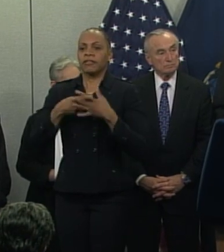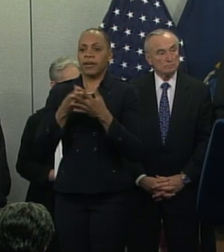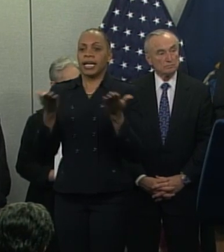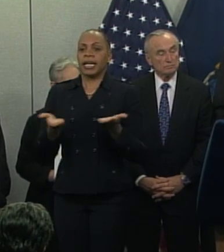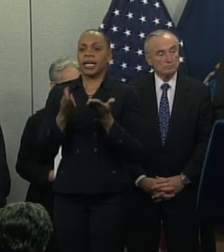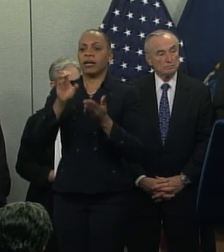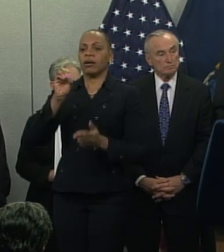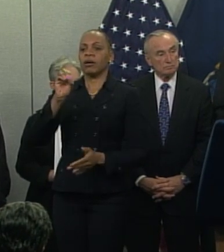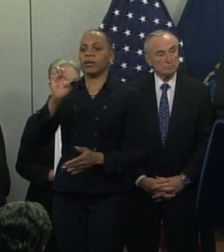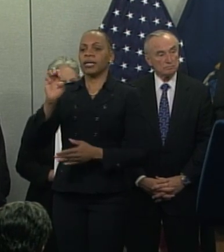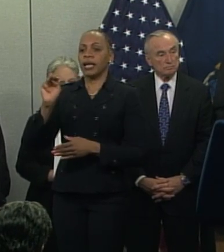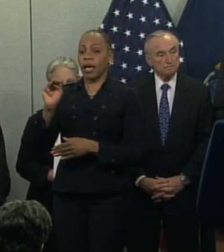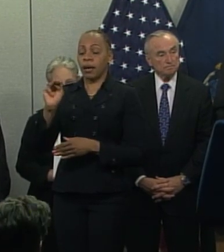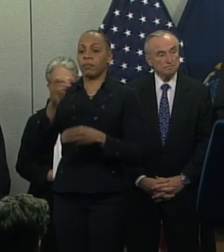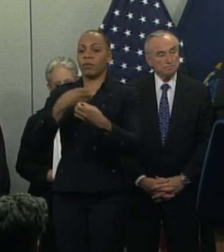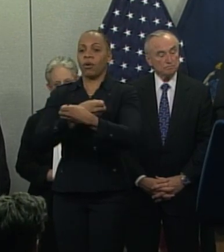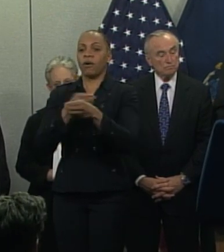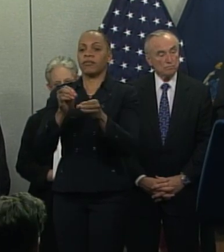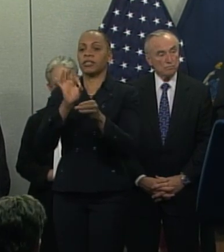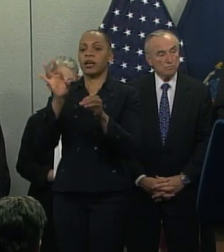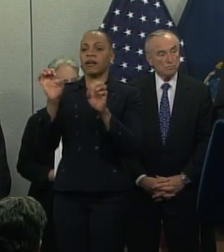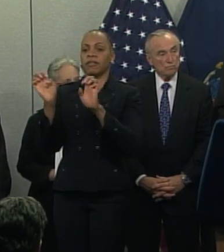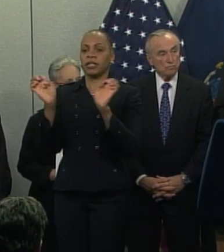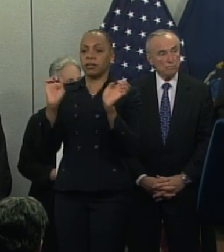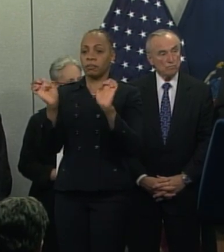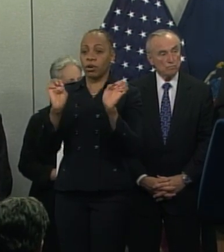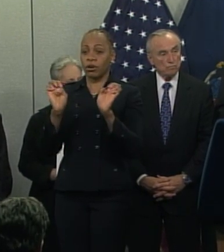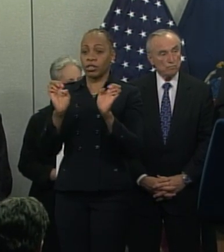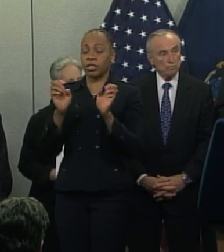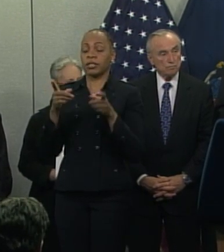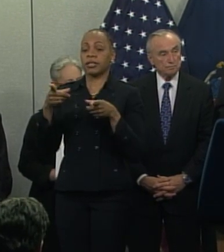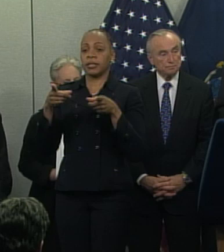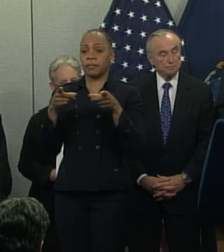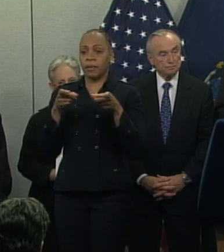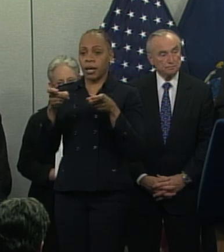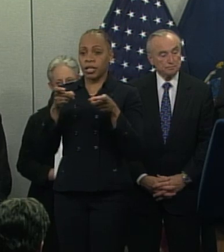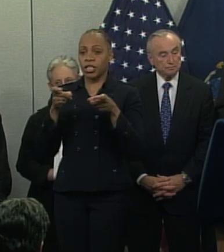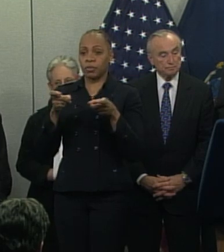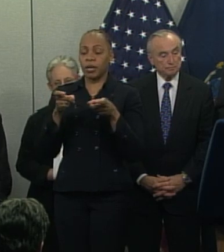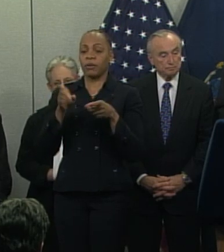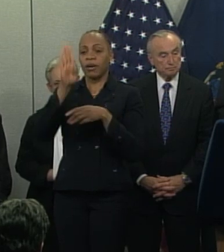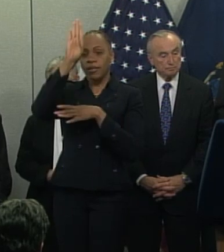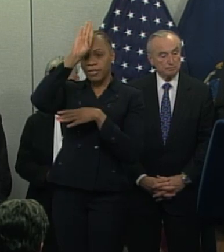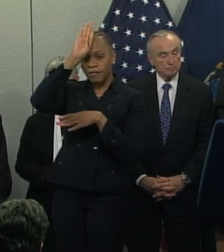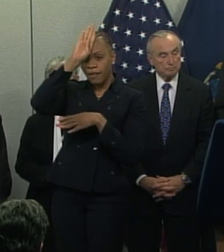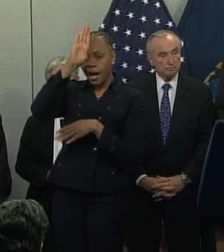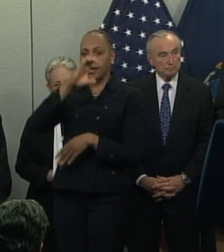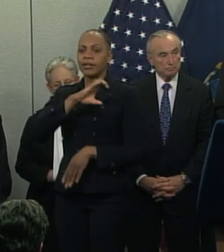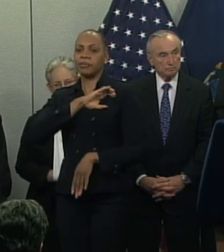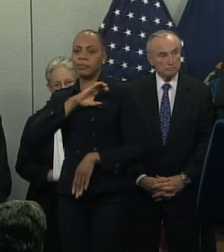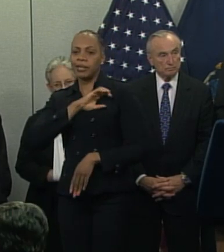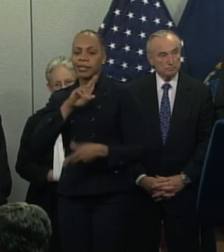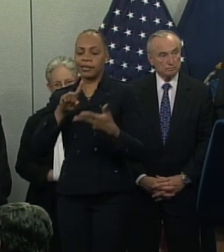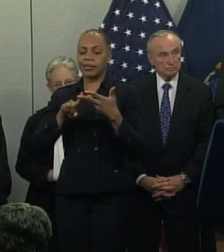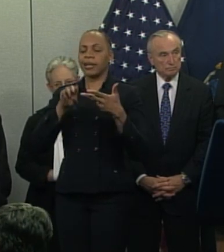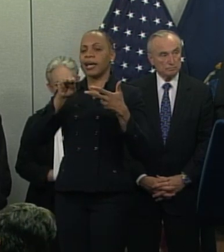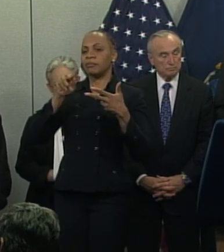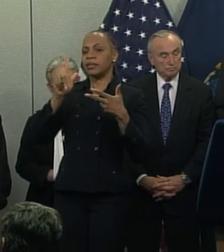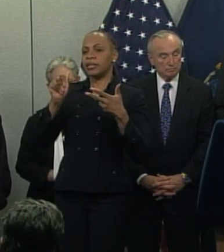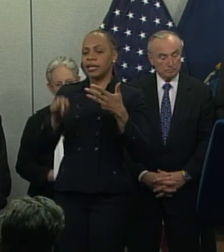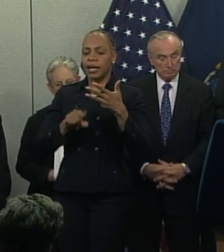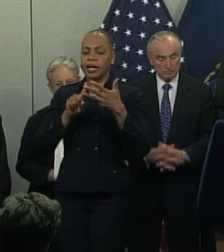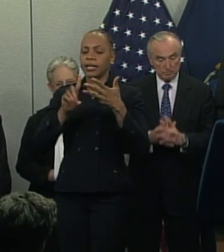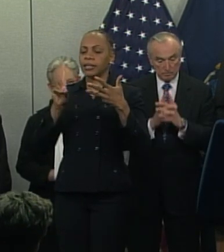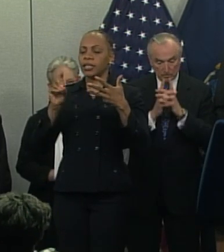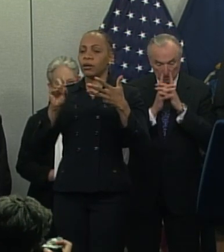OEM. We have the police department, fire department, EMS here, MTA, DOT, the sanitation department. We'll add